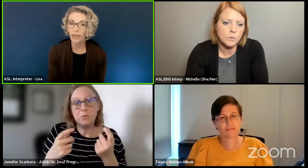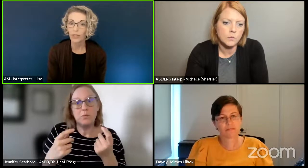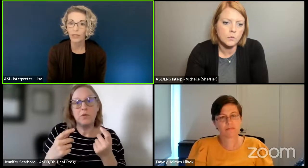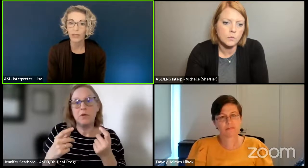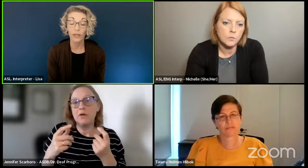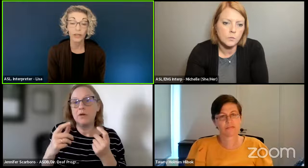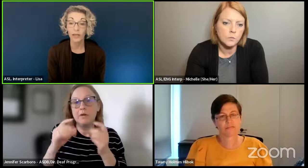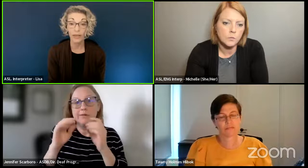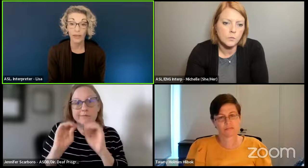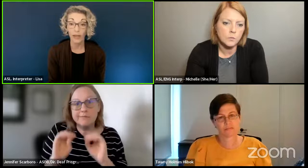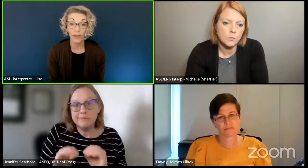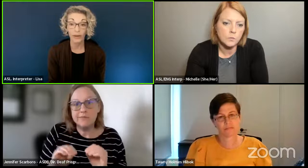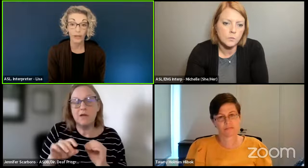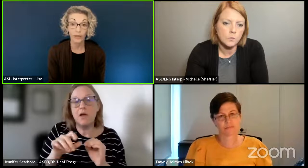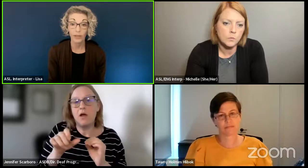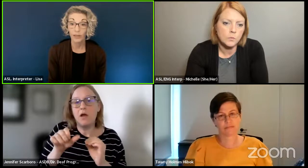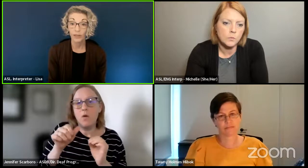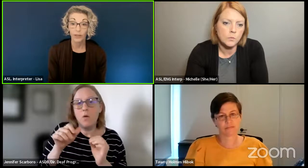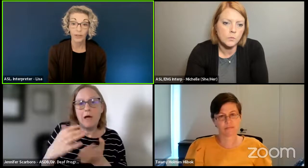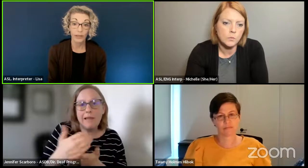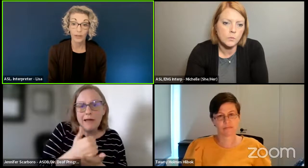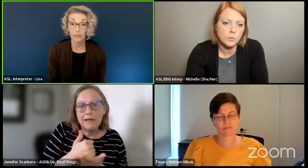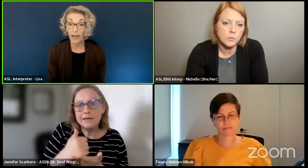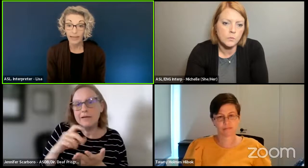group discussions to discuss other